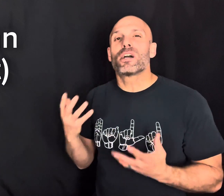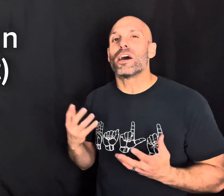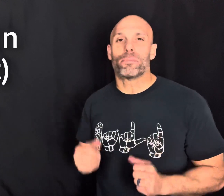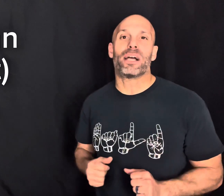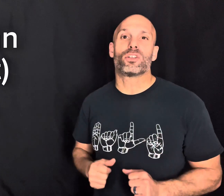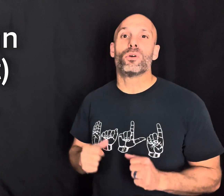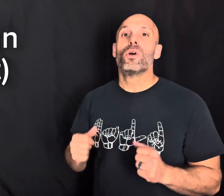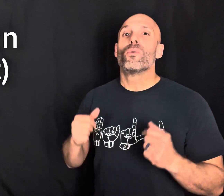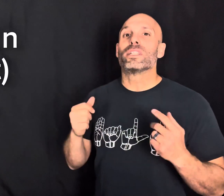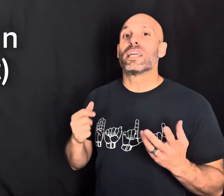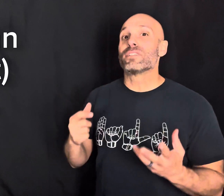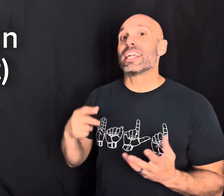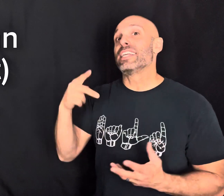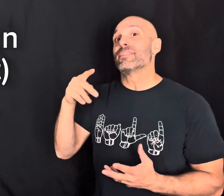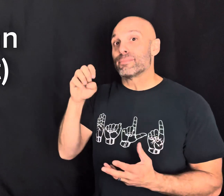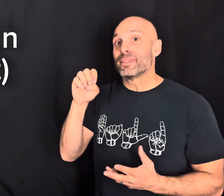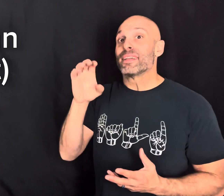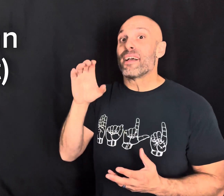pecan pie. So instead of signing,